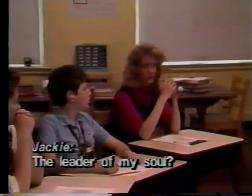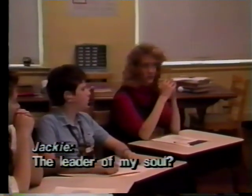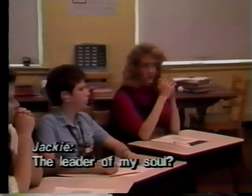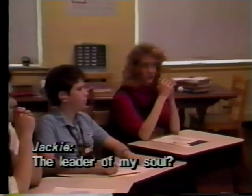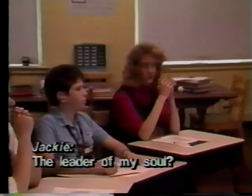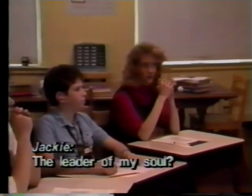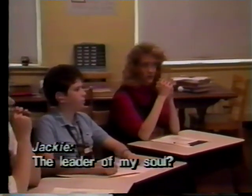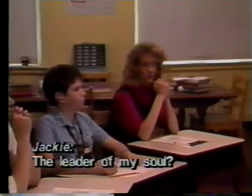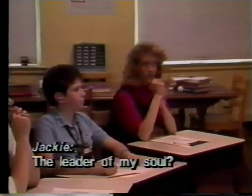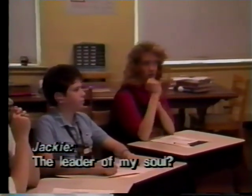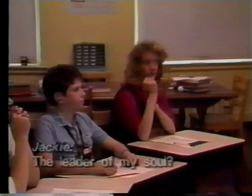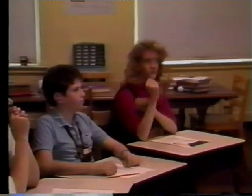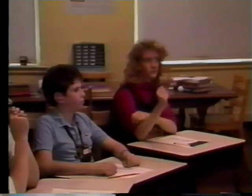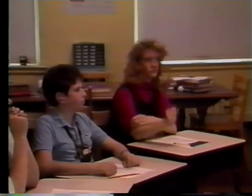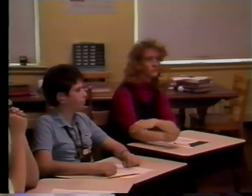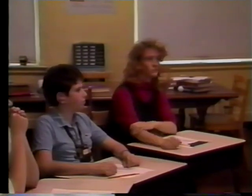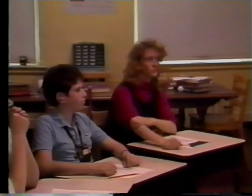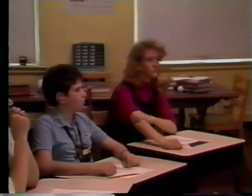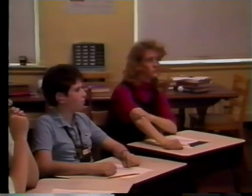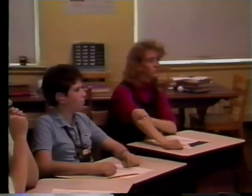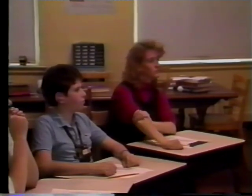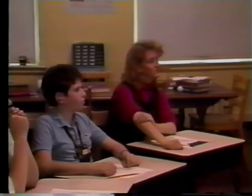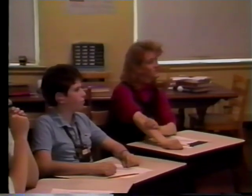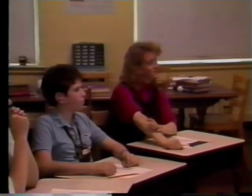Well, what's an idea? What's the idea?